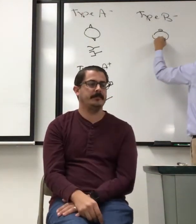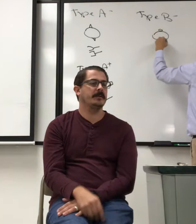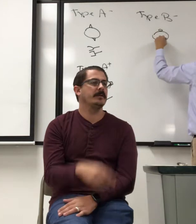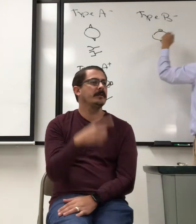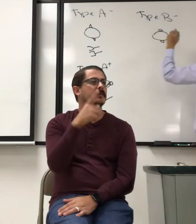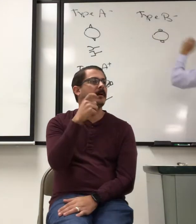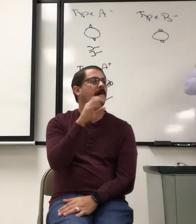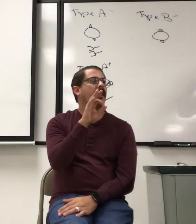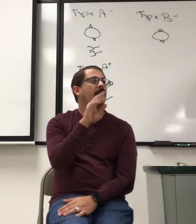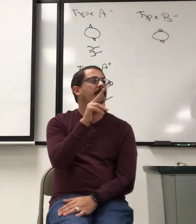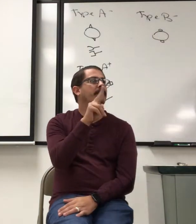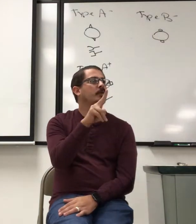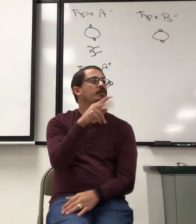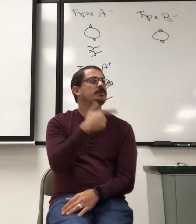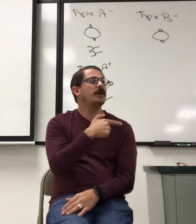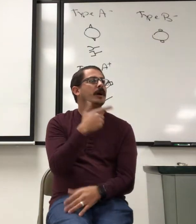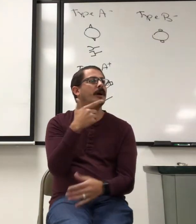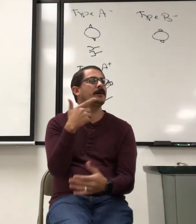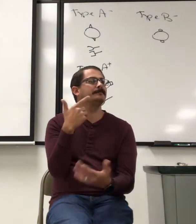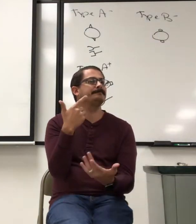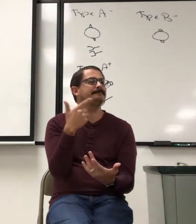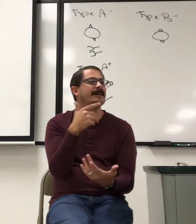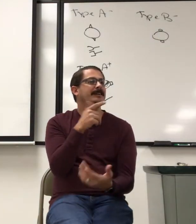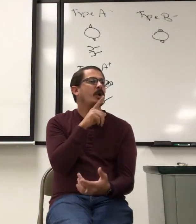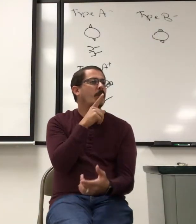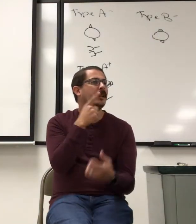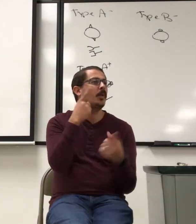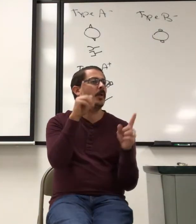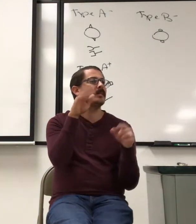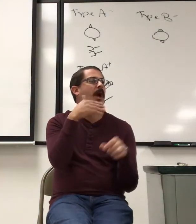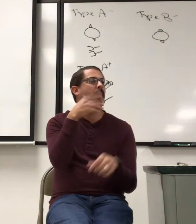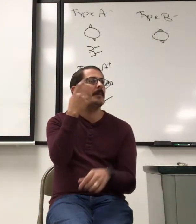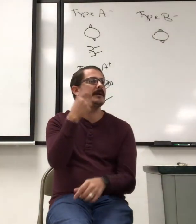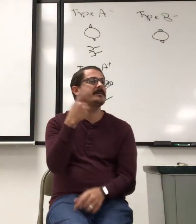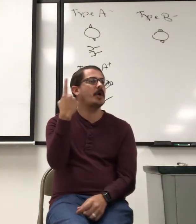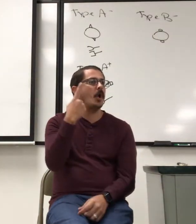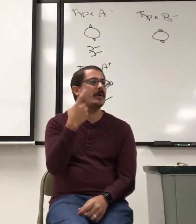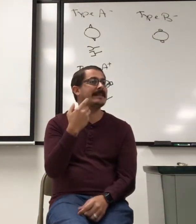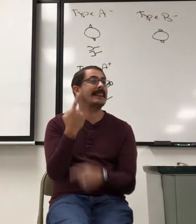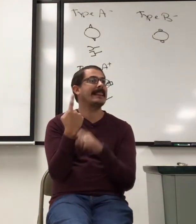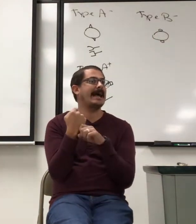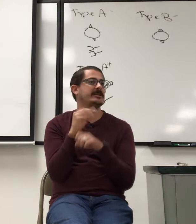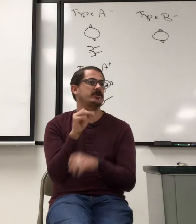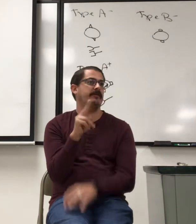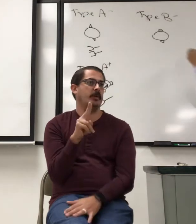Yeah, circles. And assume that they have the antibodies against A and RH.